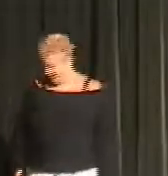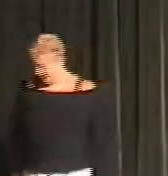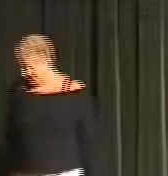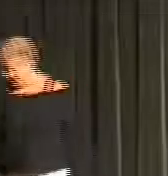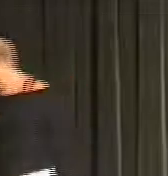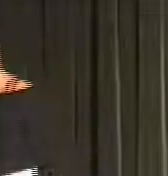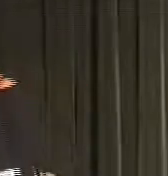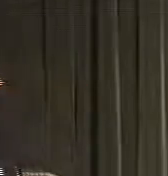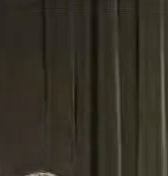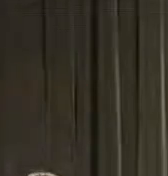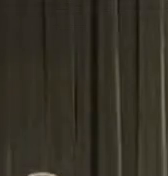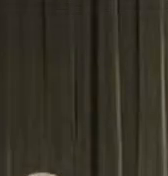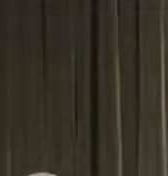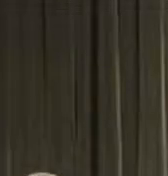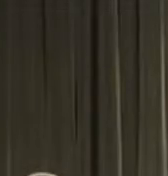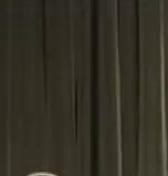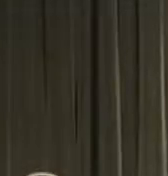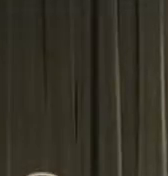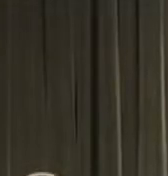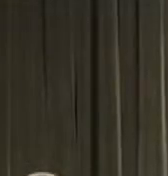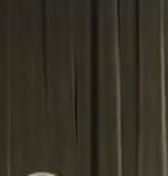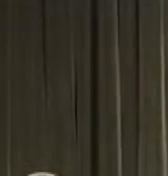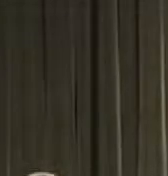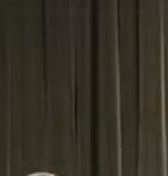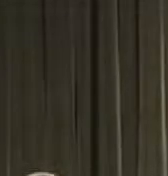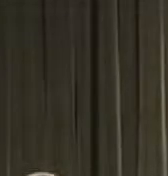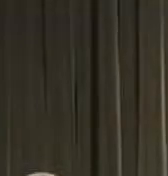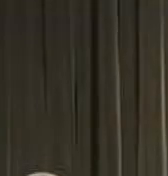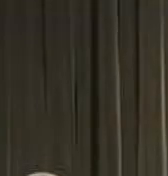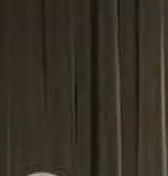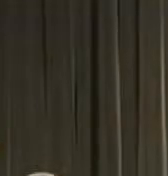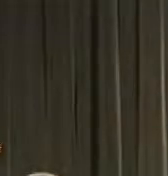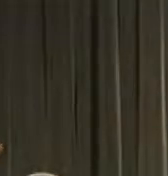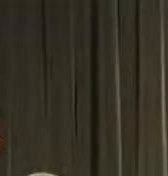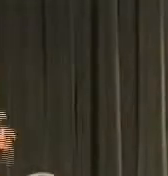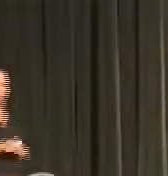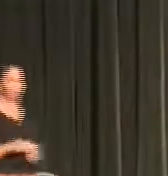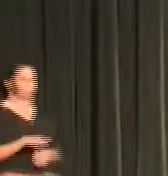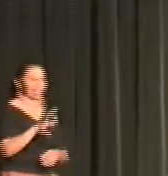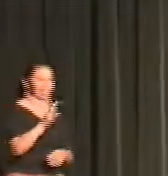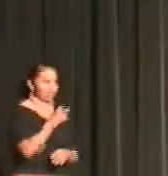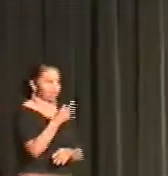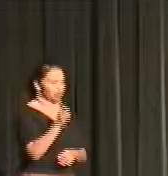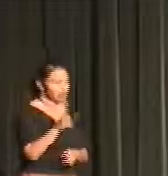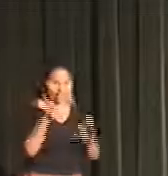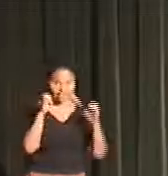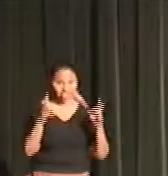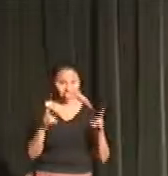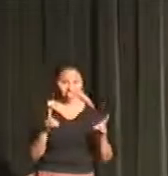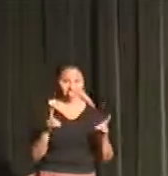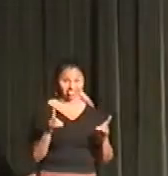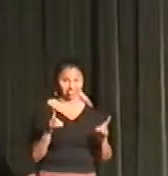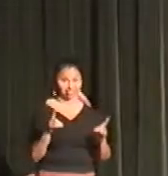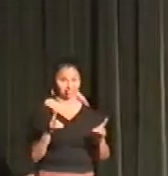Well, let's see. You know, I came in the program with a 7th grade education. I had dropped out of